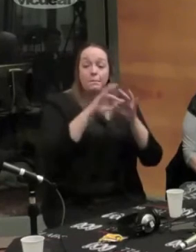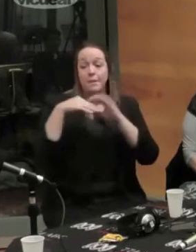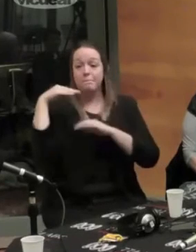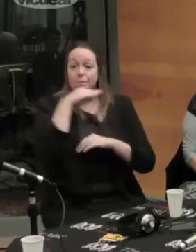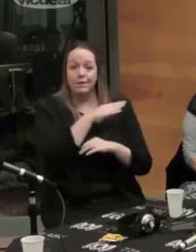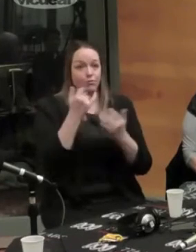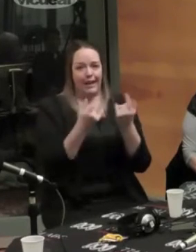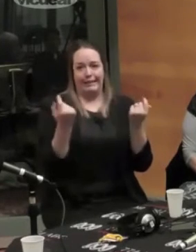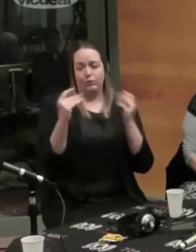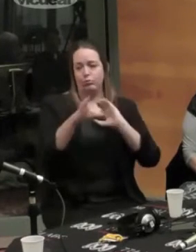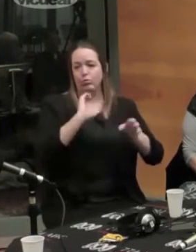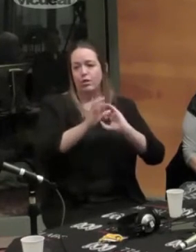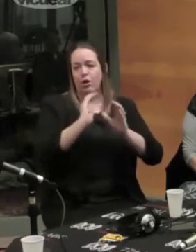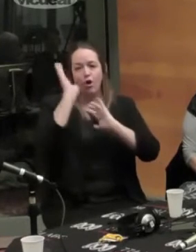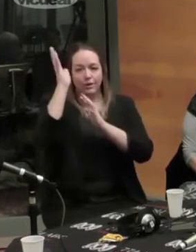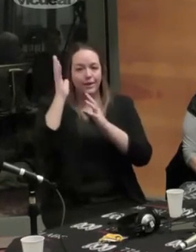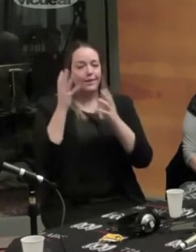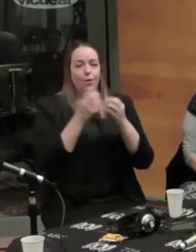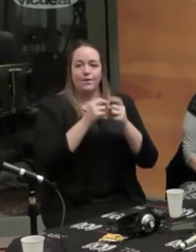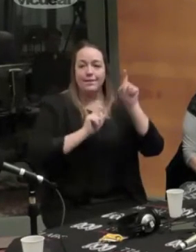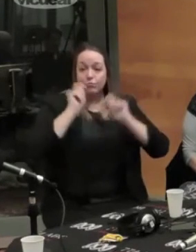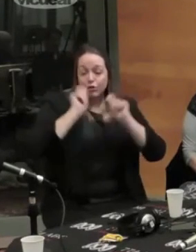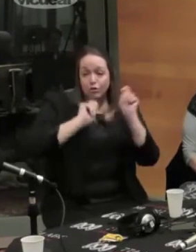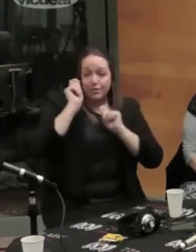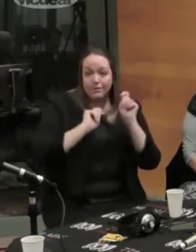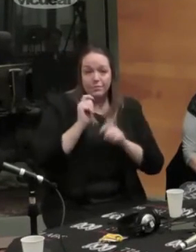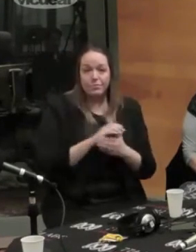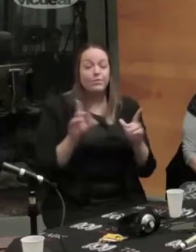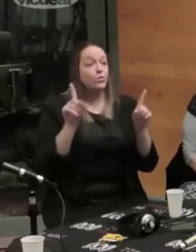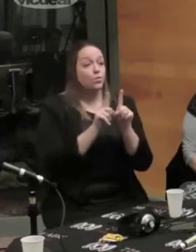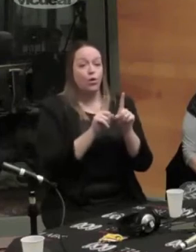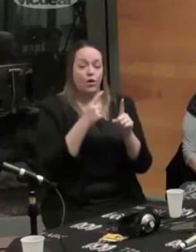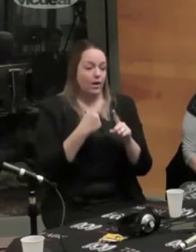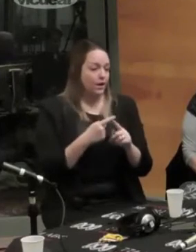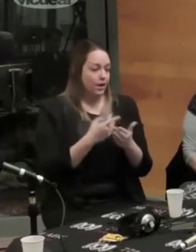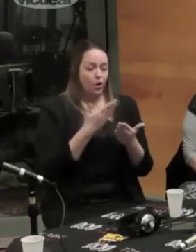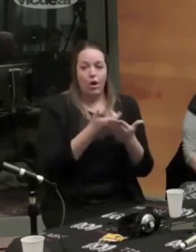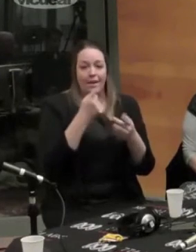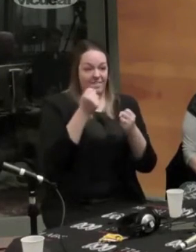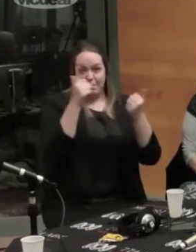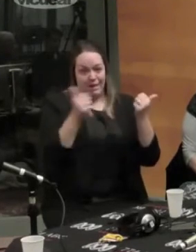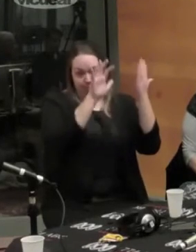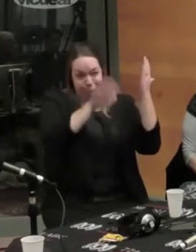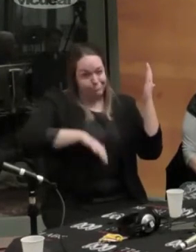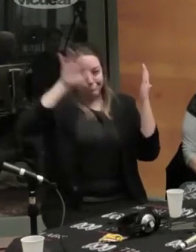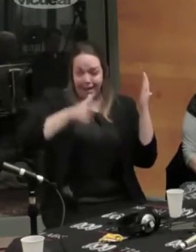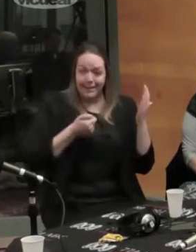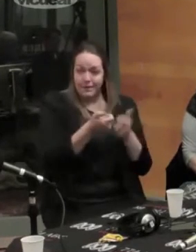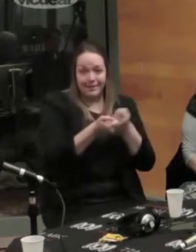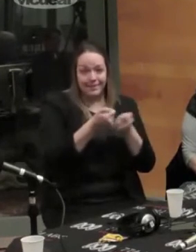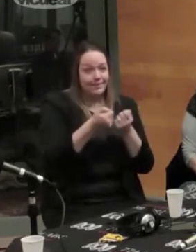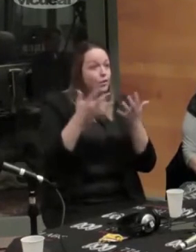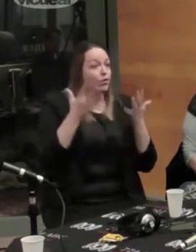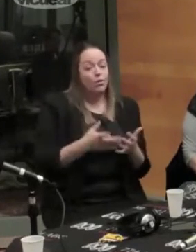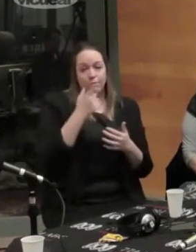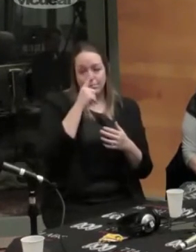very easy to communicate Auslan and using expression. And on the text messages go. And lots of people saying how